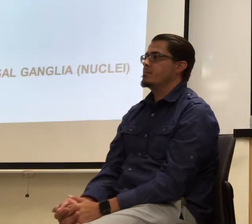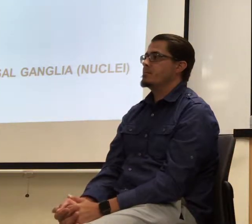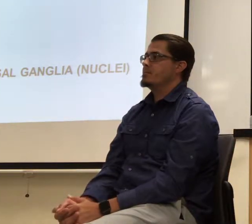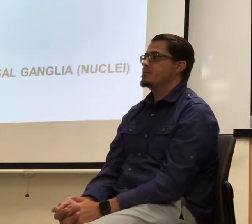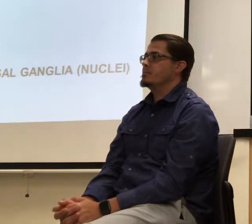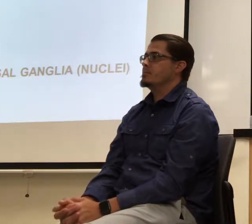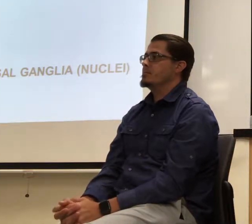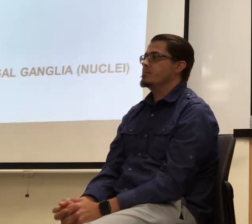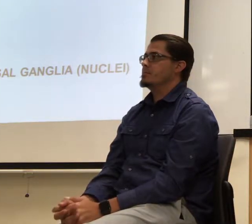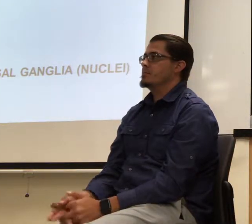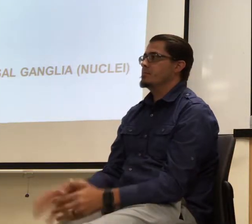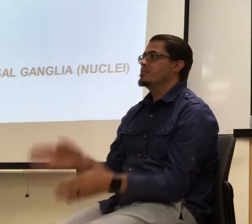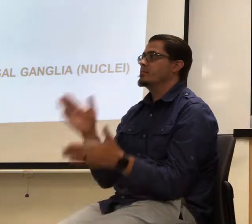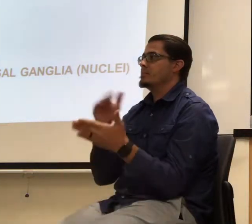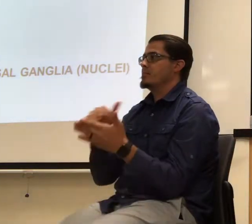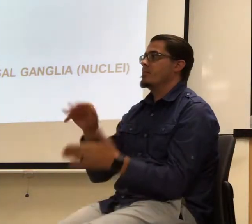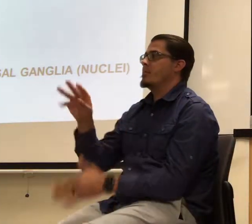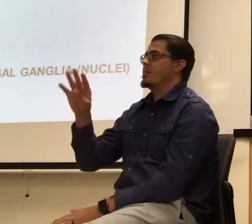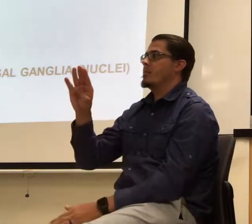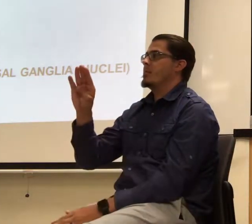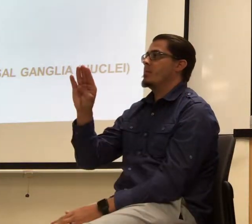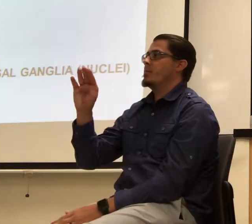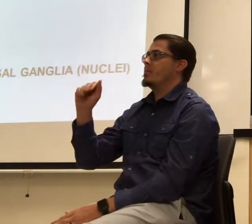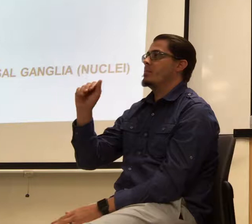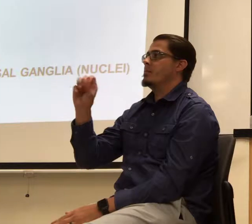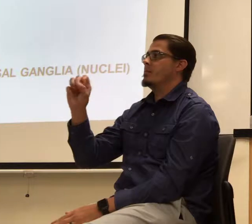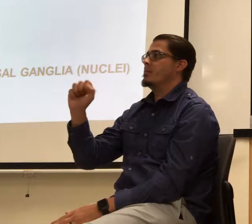Study the basal ganglia.